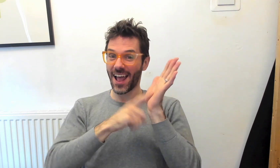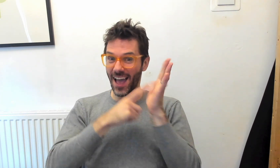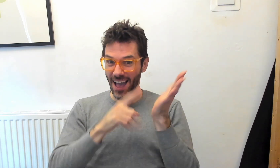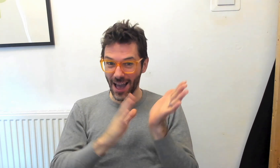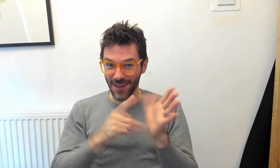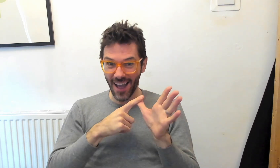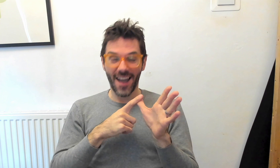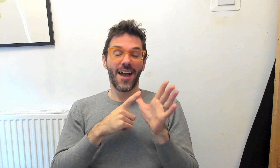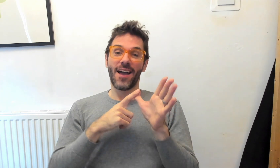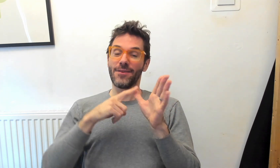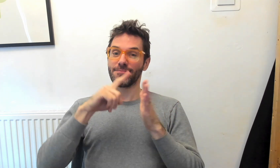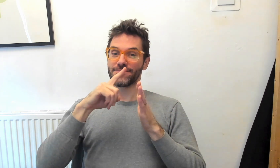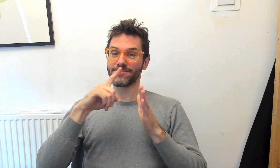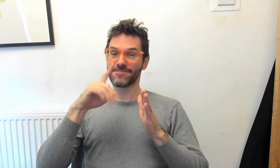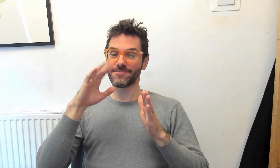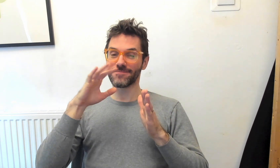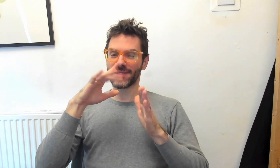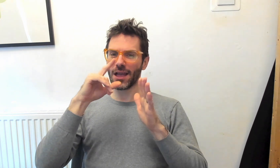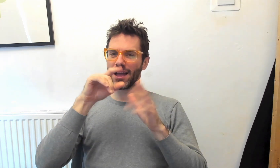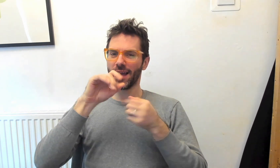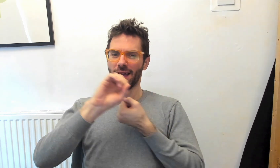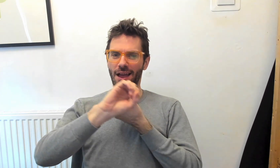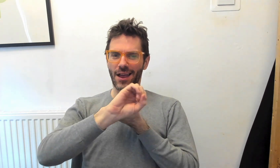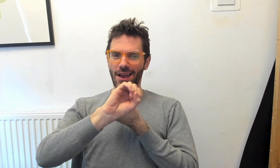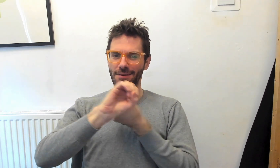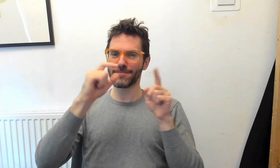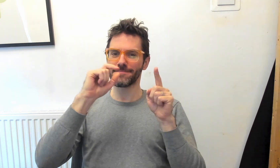Llama and PyTorch,